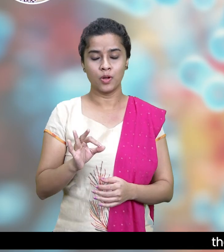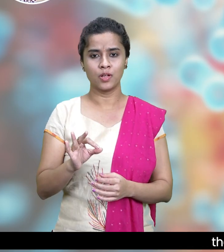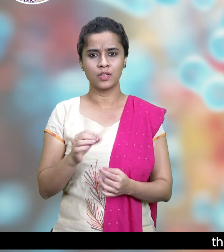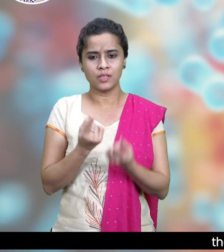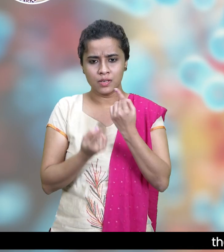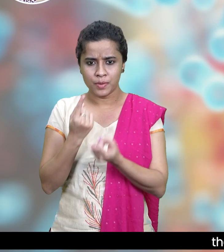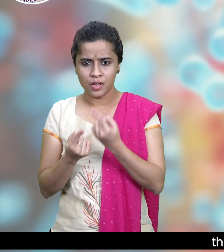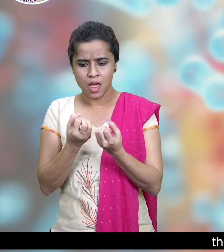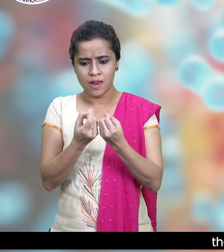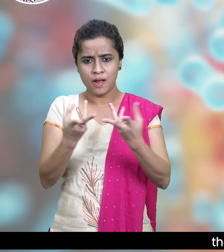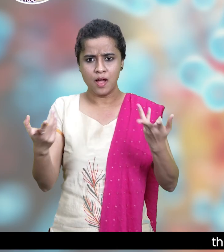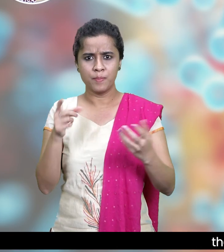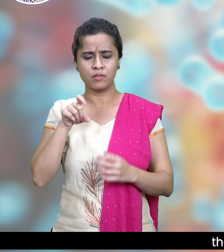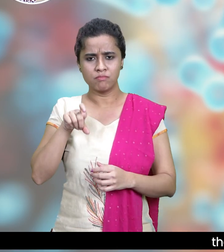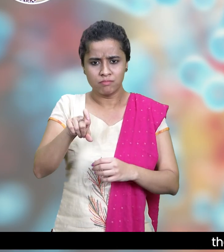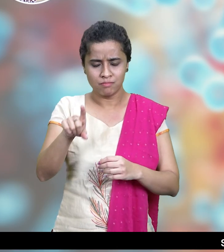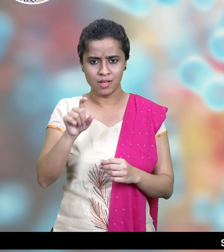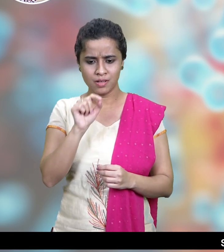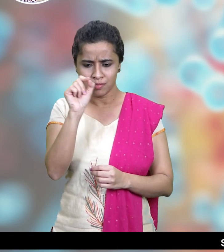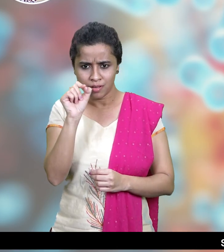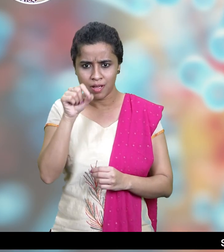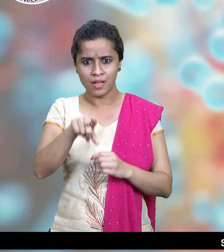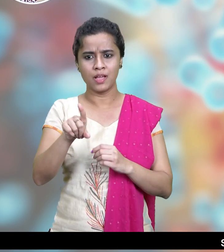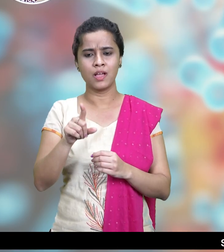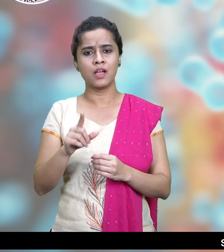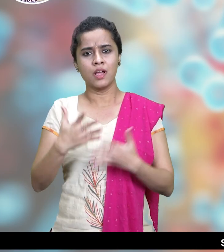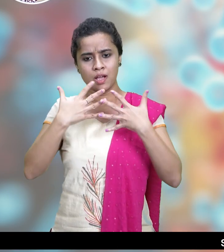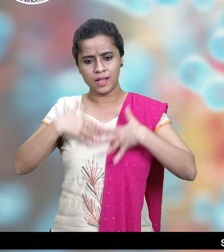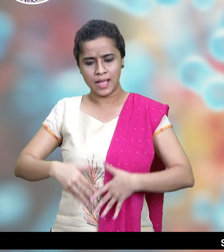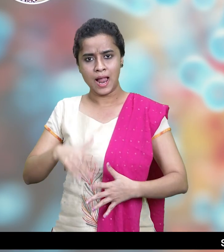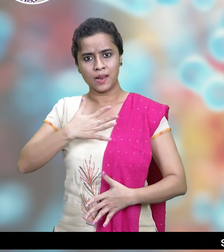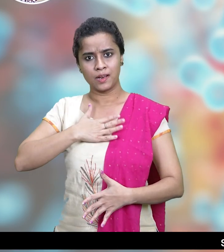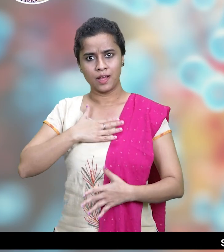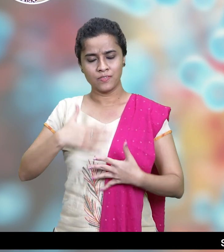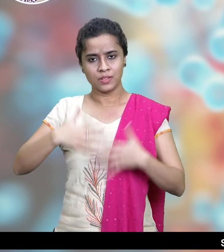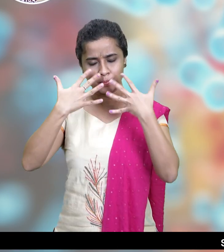determines the number of microbes surviving in the body.